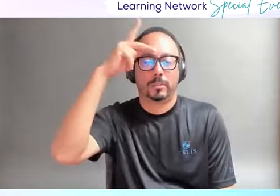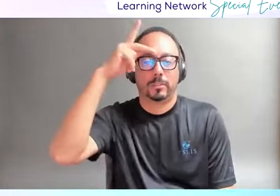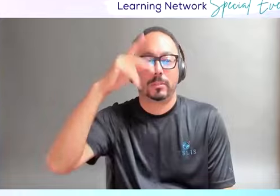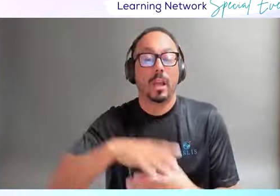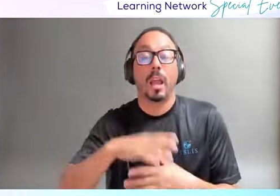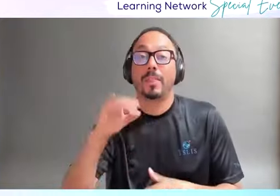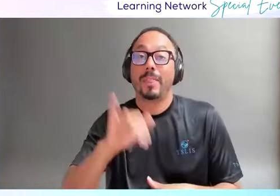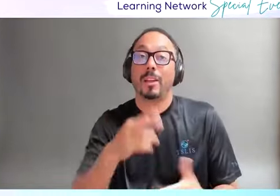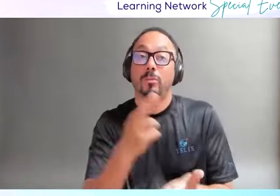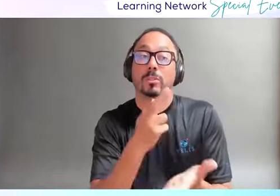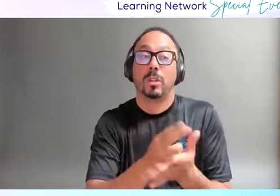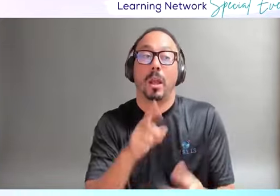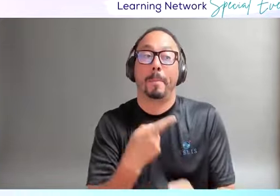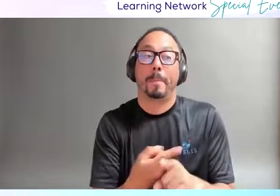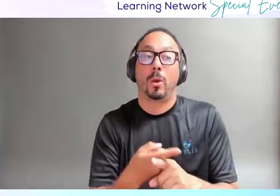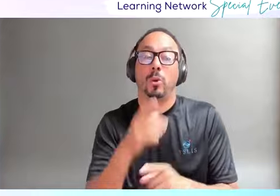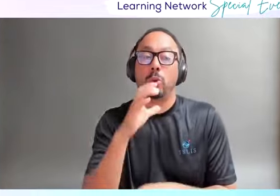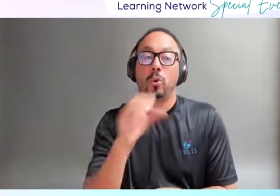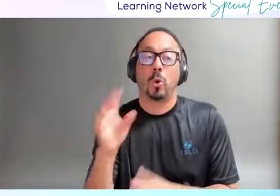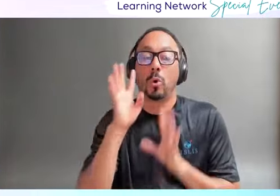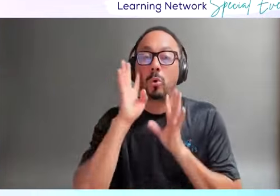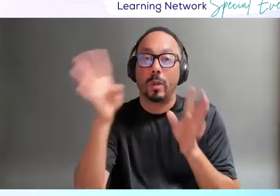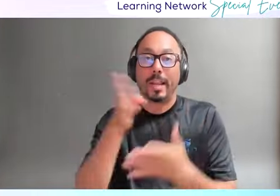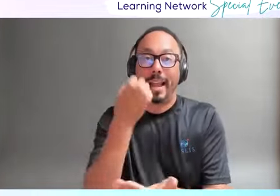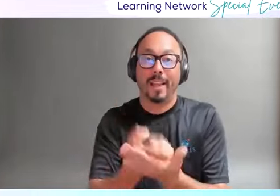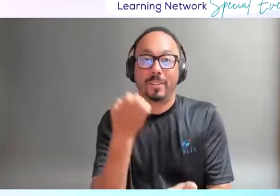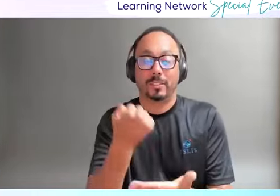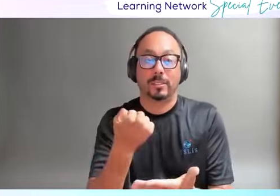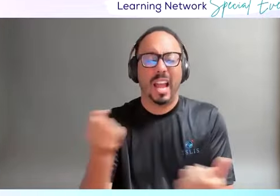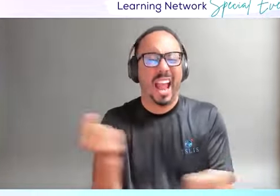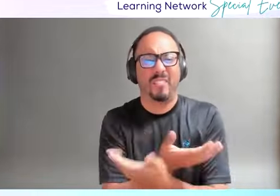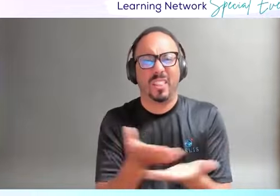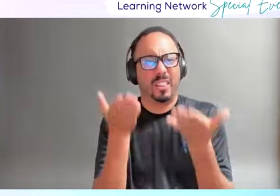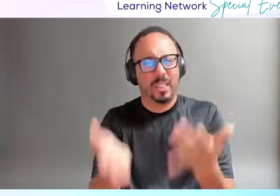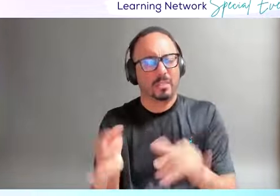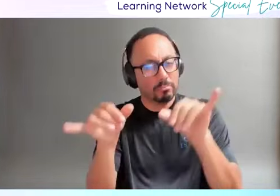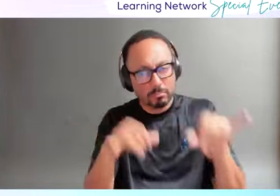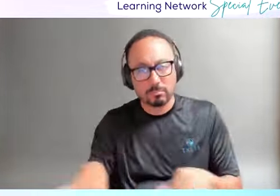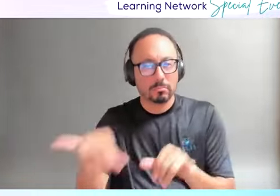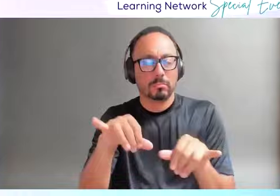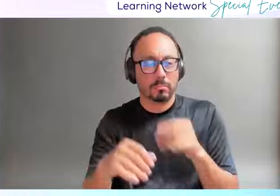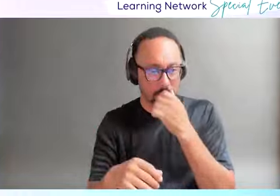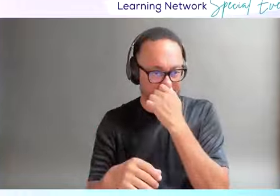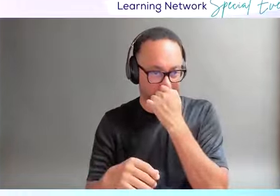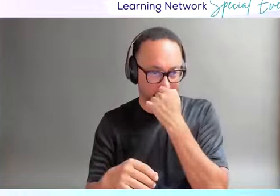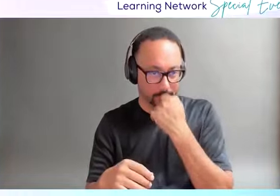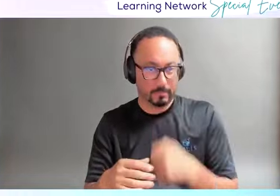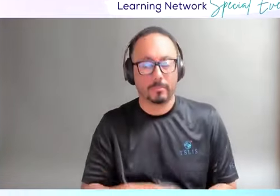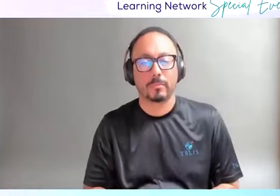of the philosophies listed on the right were there. They were in common. And this is like the principle that I mentioned earlier. There